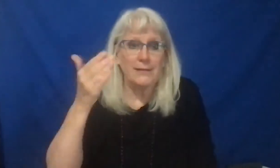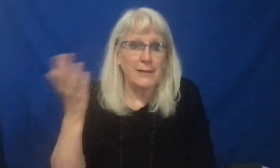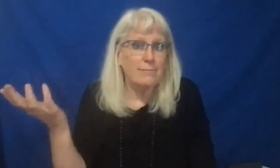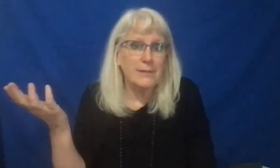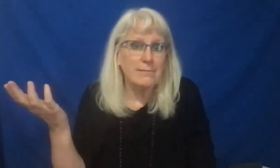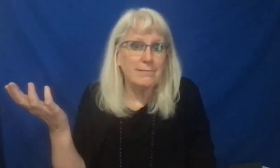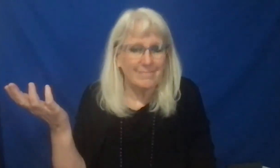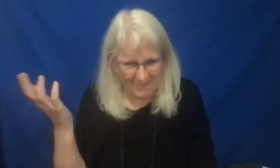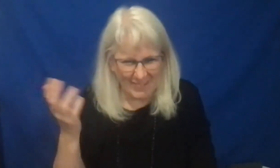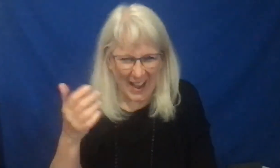So